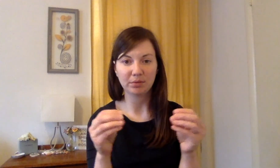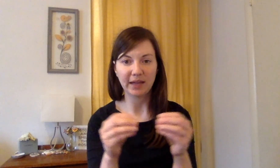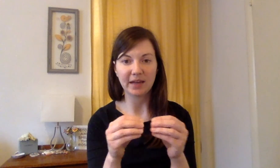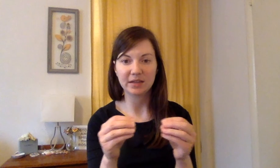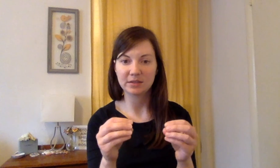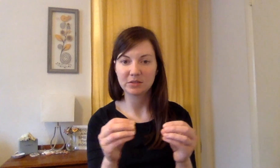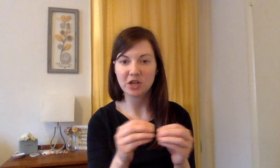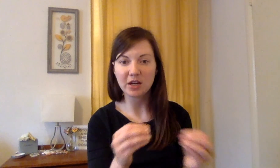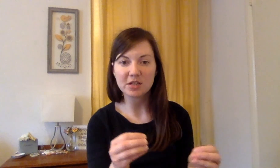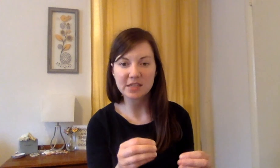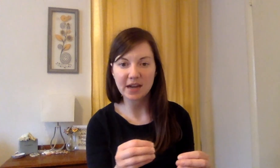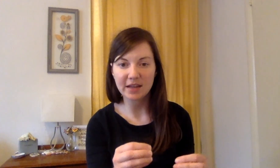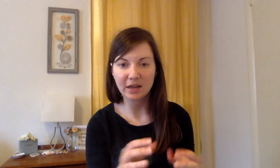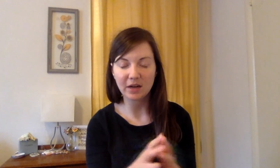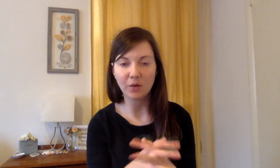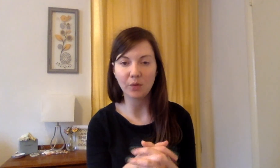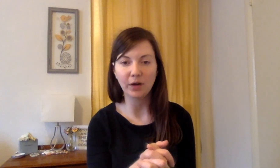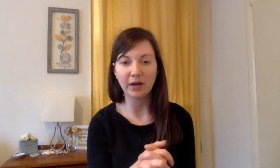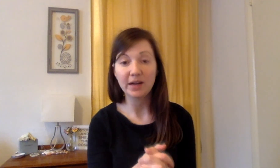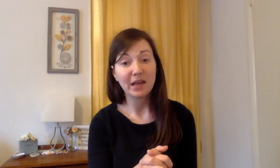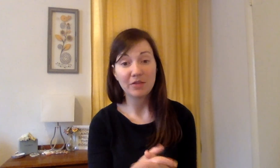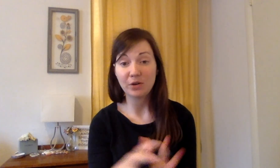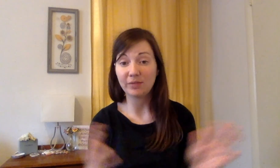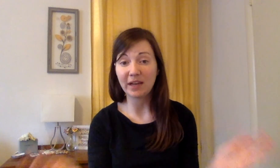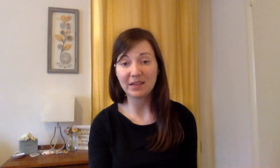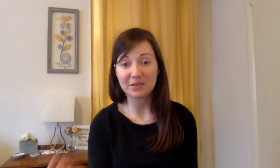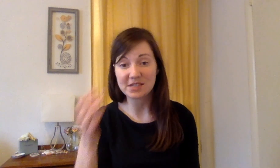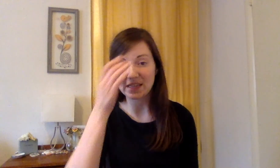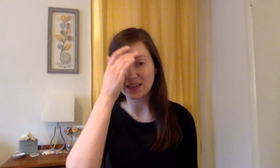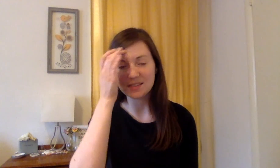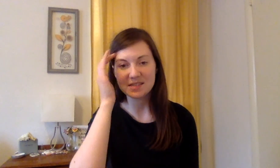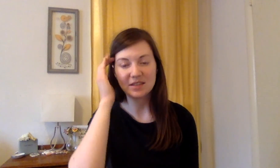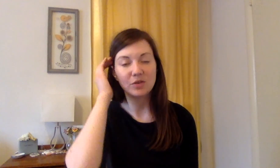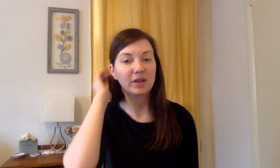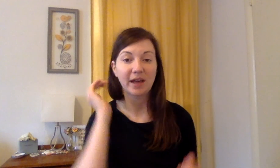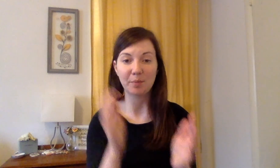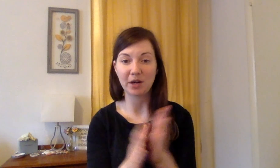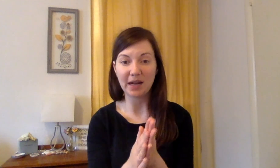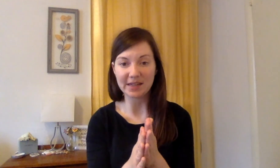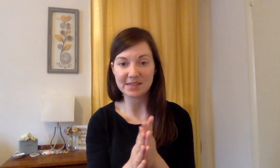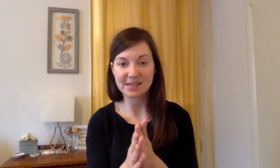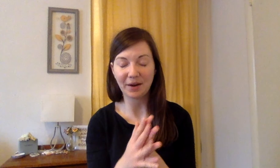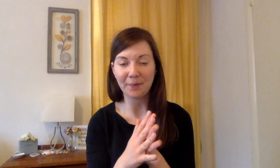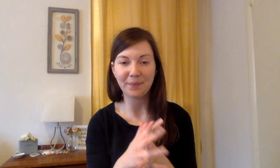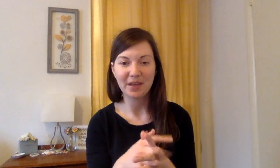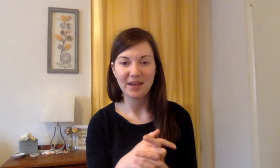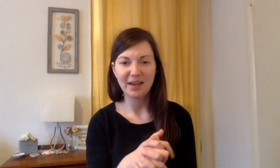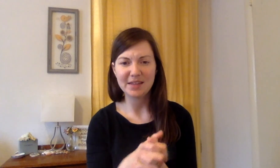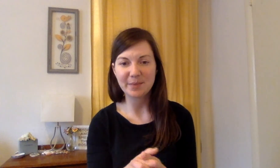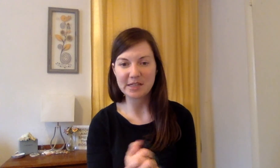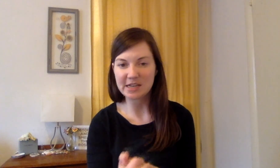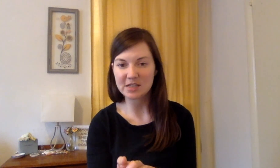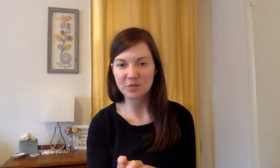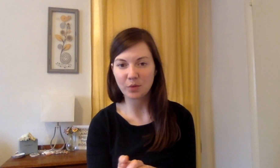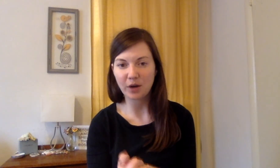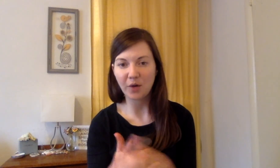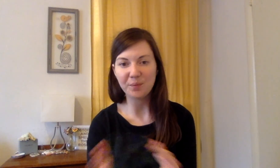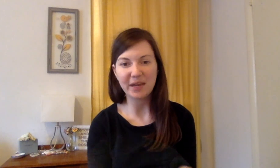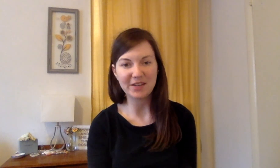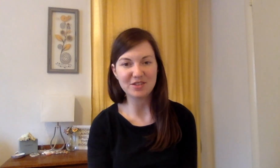like shakers together, or if you don't have any of those things, you can clap your hands. And some ideas for homemade